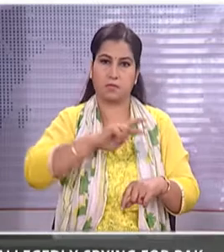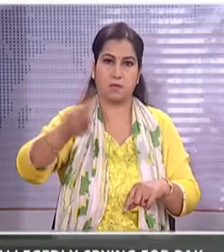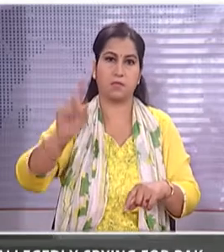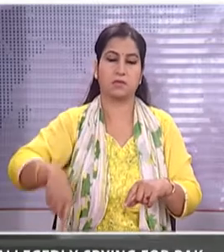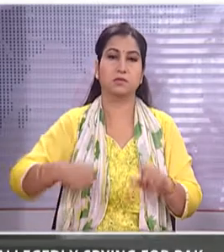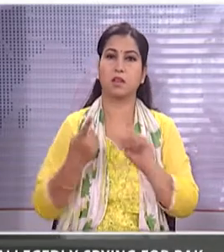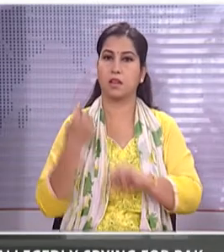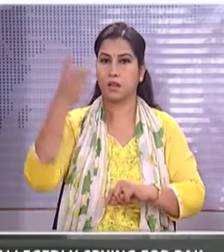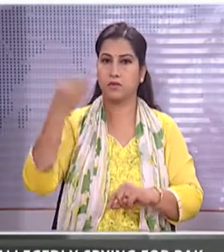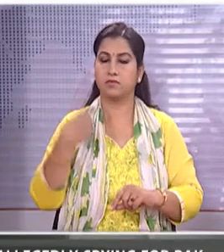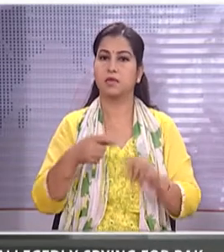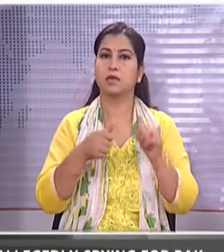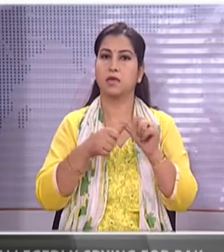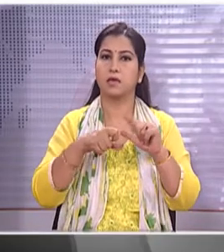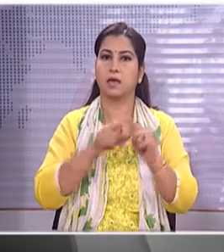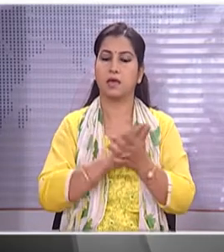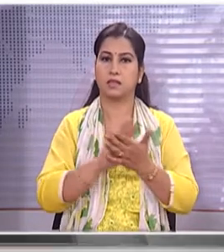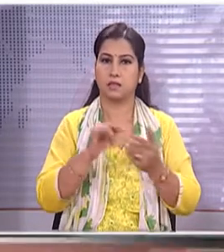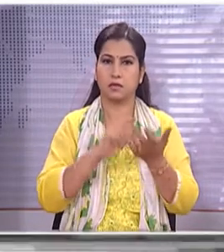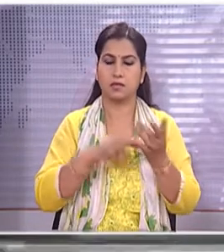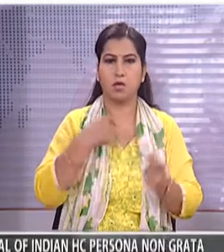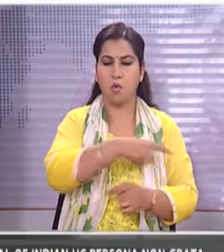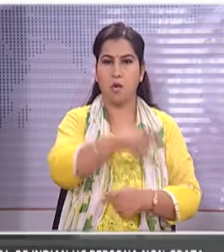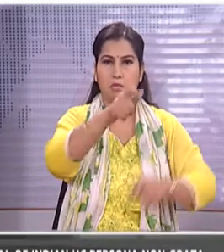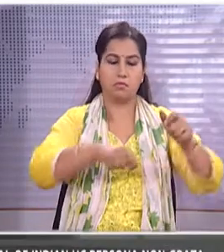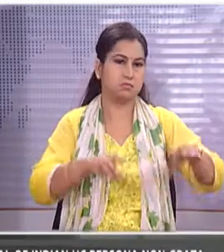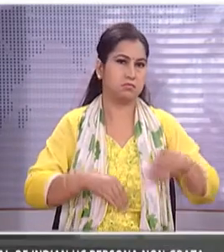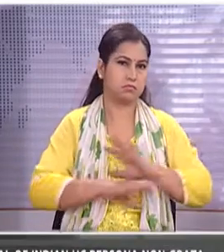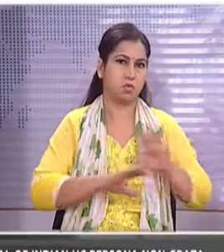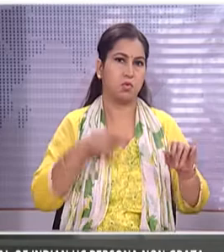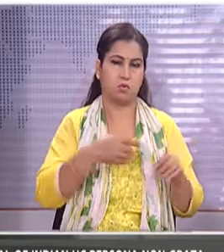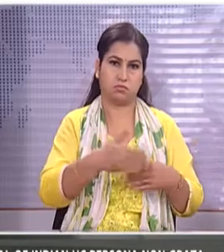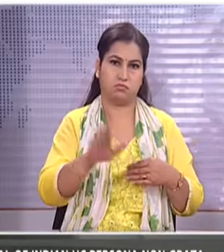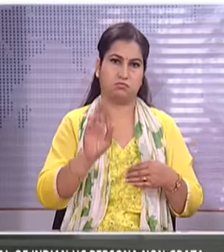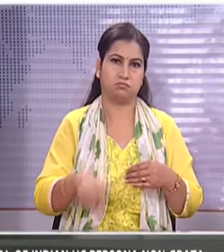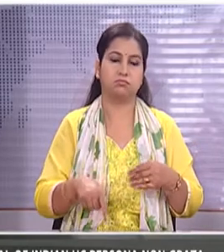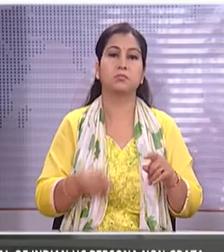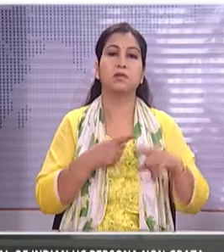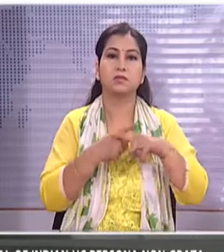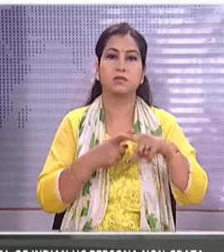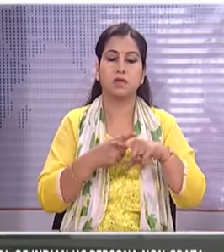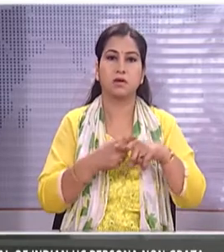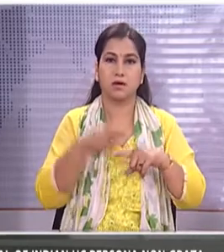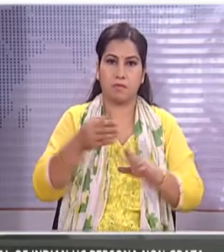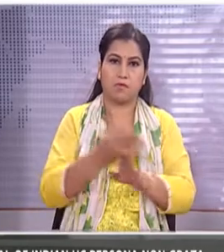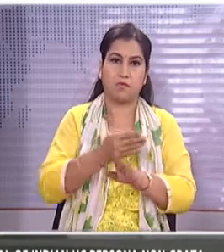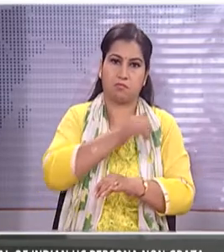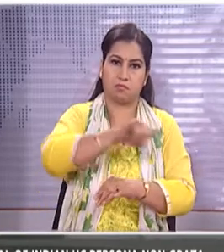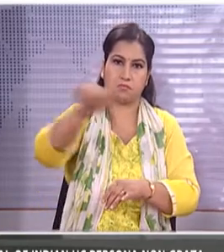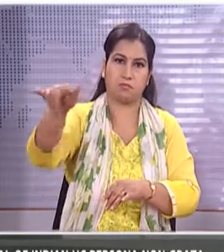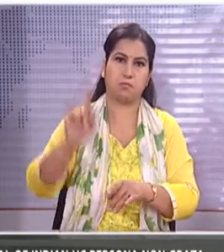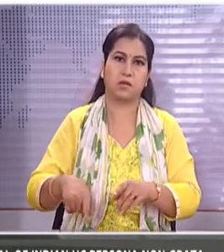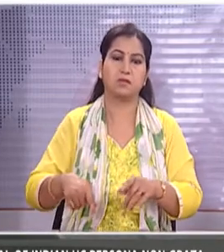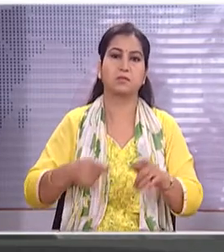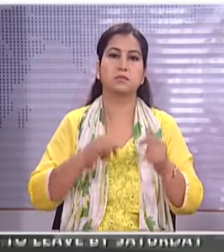Delhi last evening that Akhtar was declared persona non grata and he, along with his family, has to leave India by this Saturday.